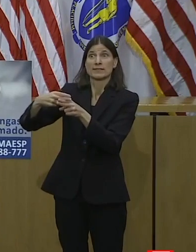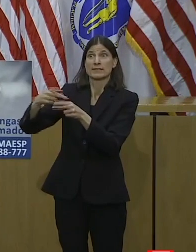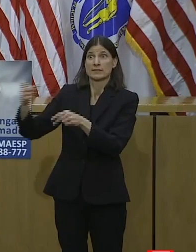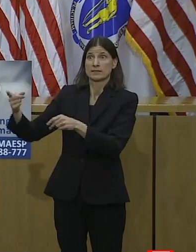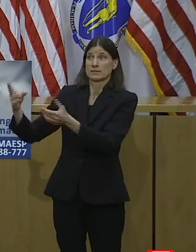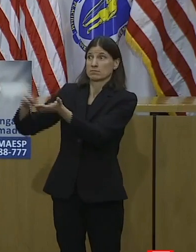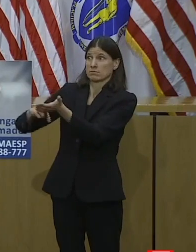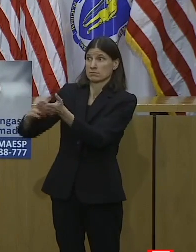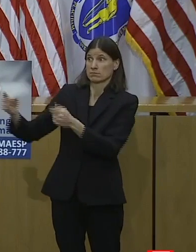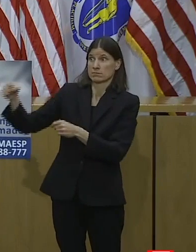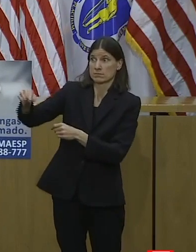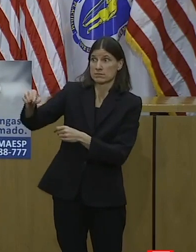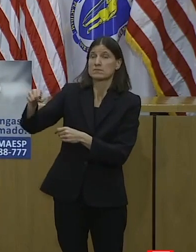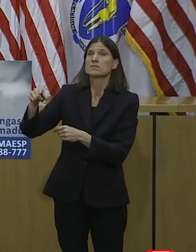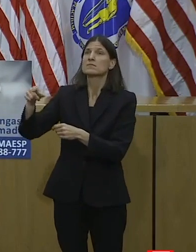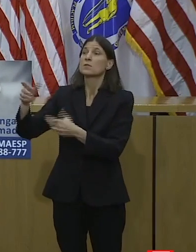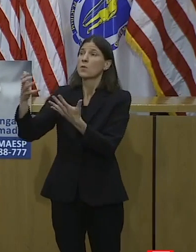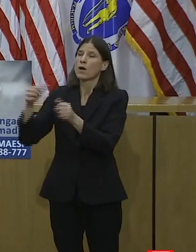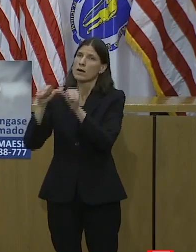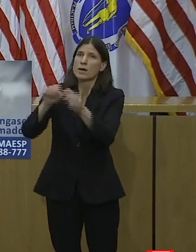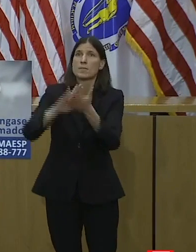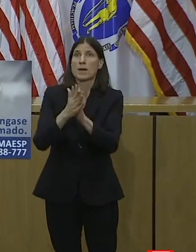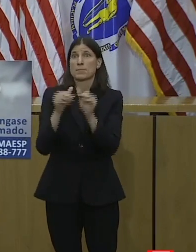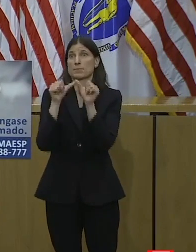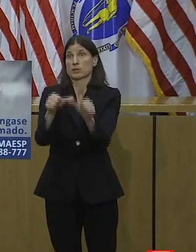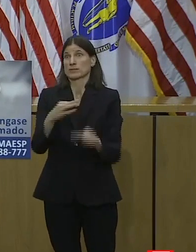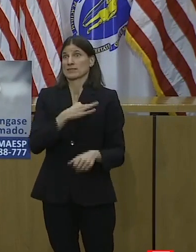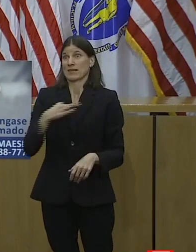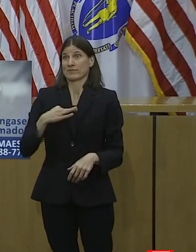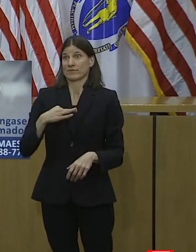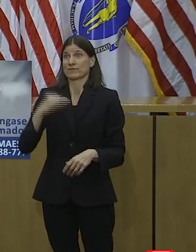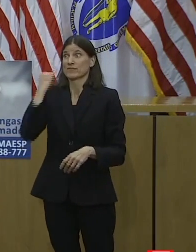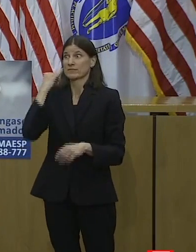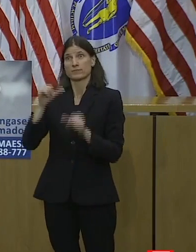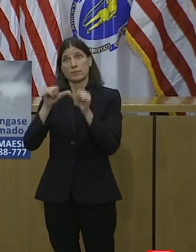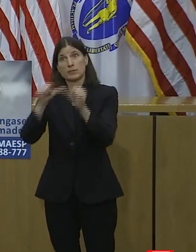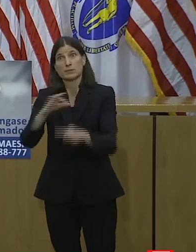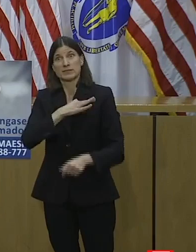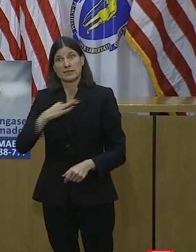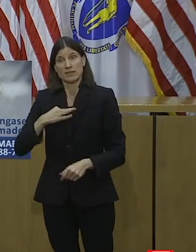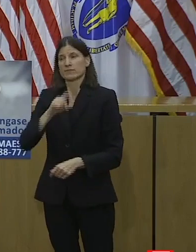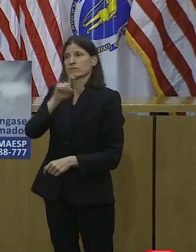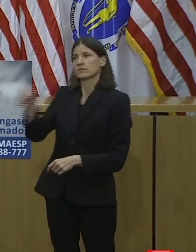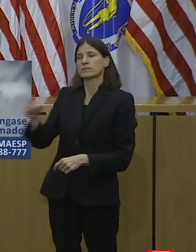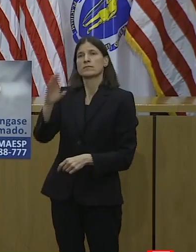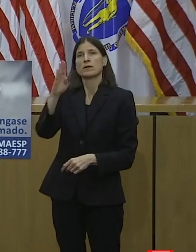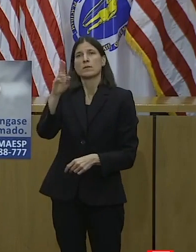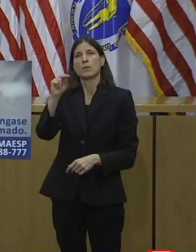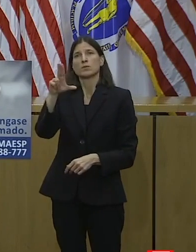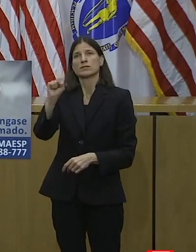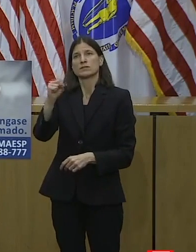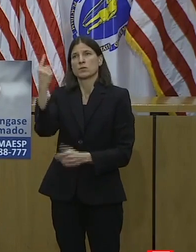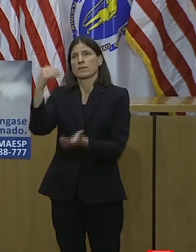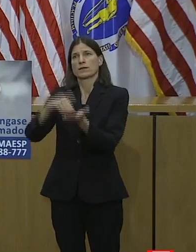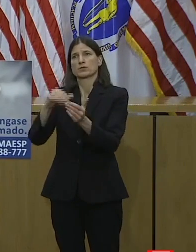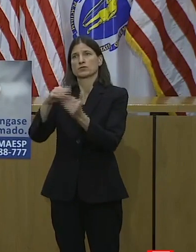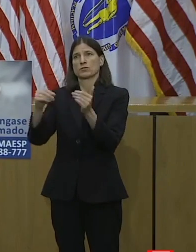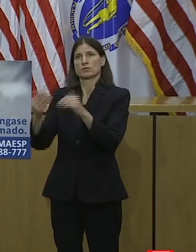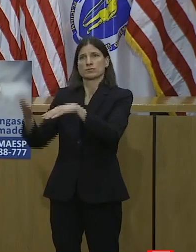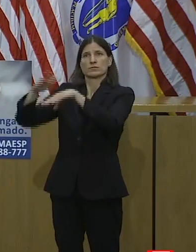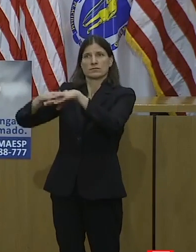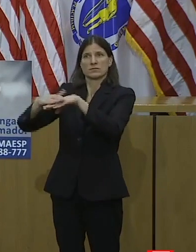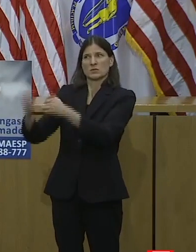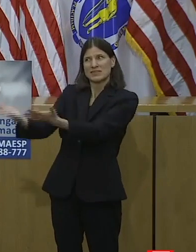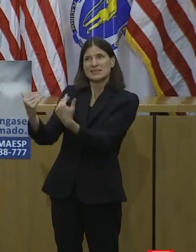are, individuals would get a bonus at the end of that sort of period of time. So again, and that's bringing in